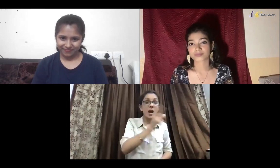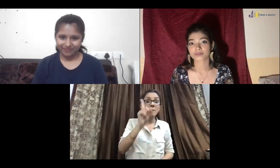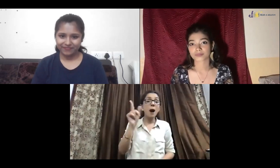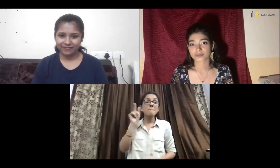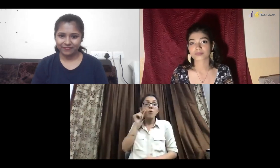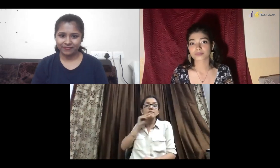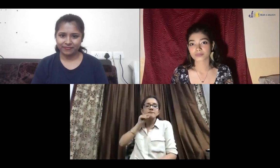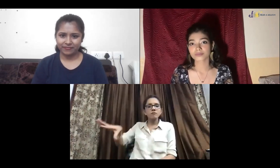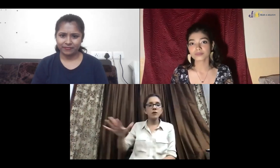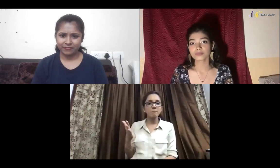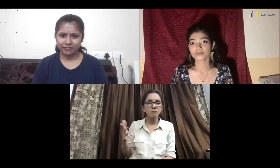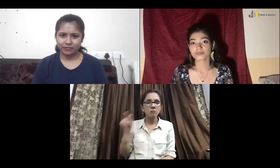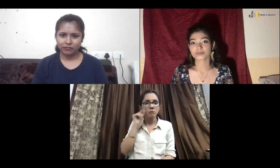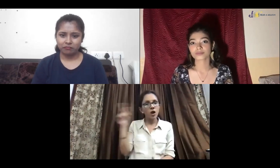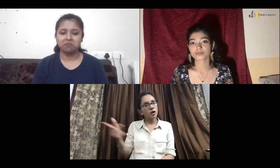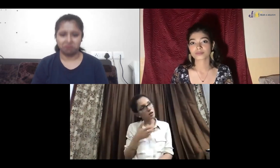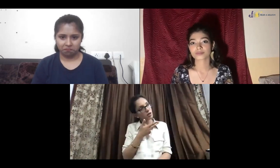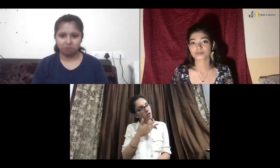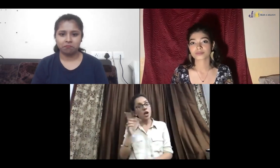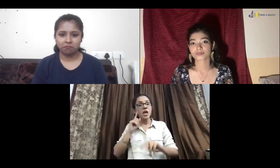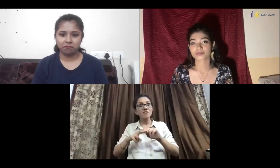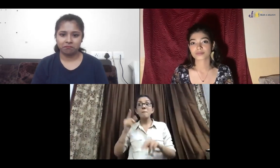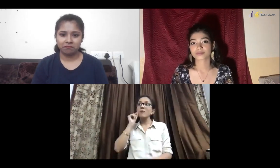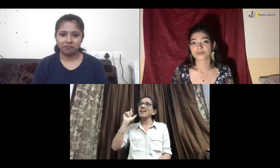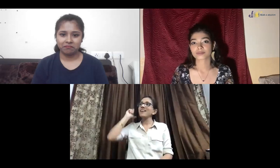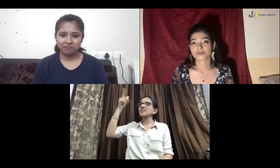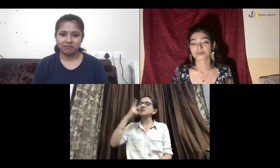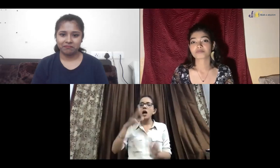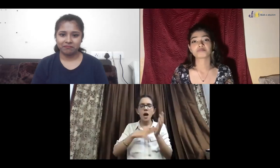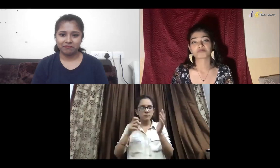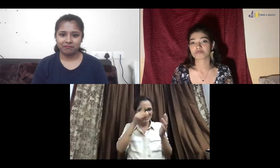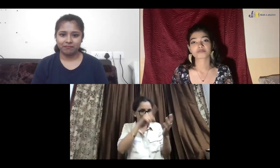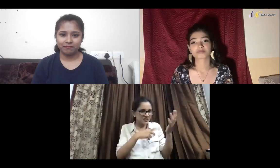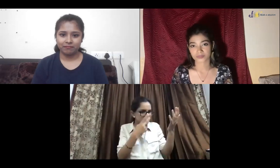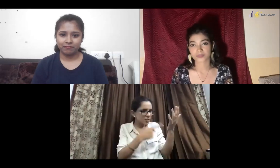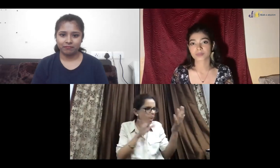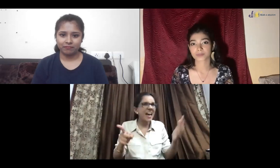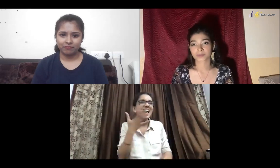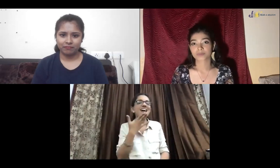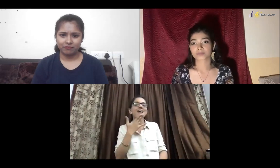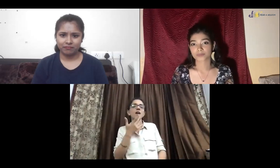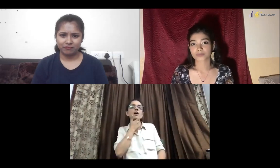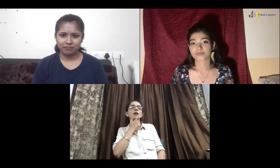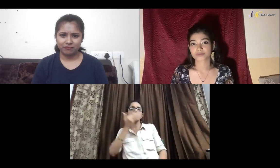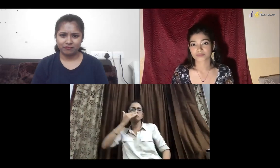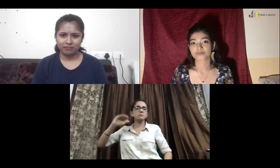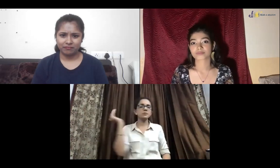taken separately, and they will be provided with the pads. And boys will be thinking later on when they